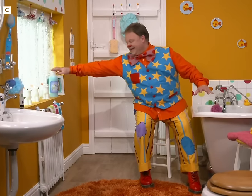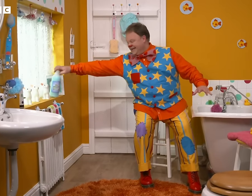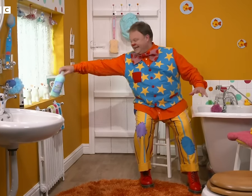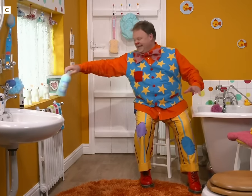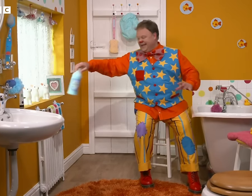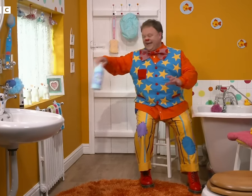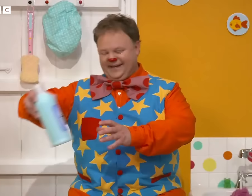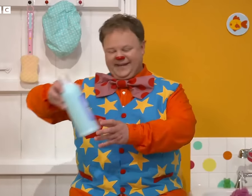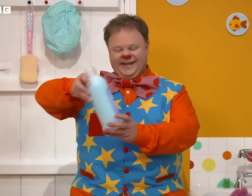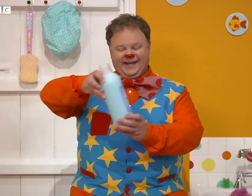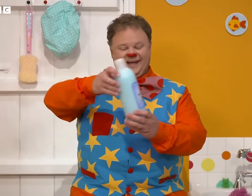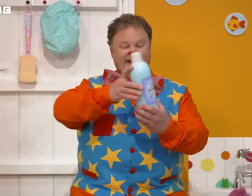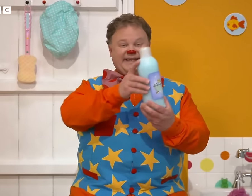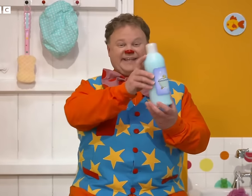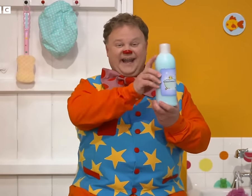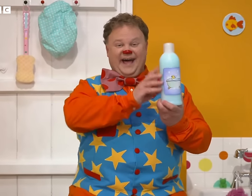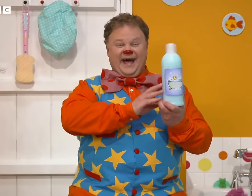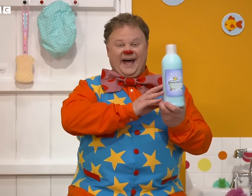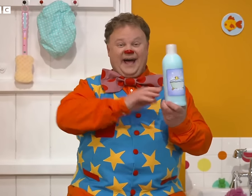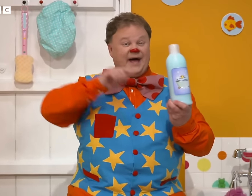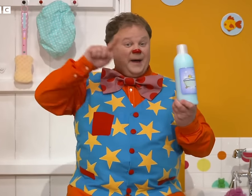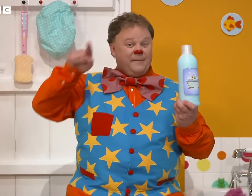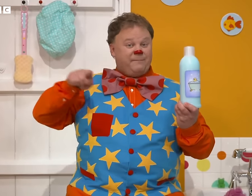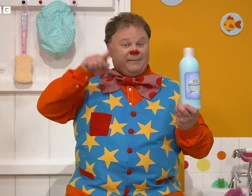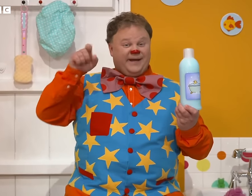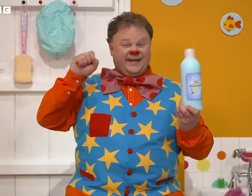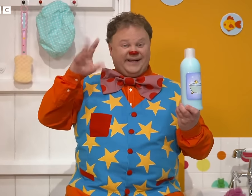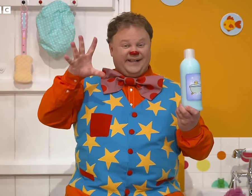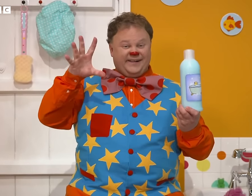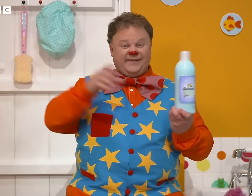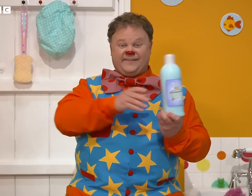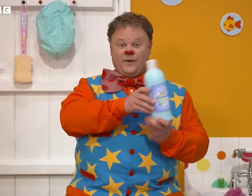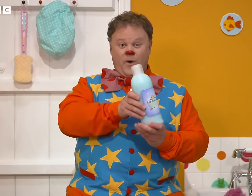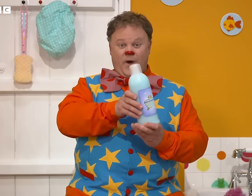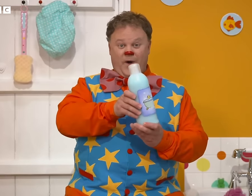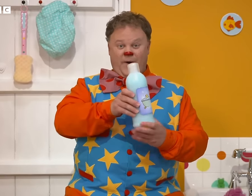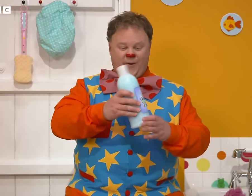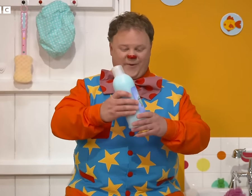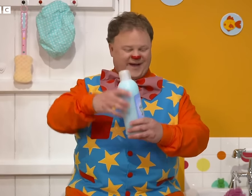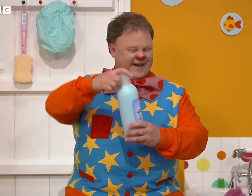that, Mr. Tumble? Ta-da! Bubbles! Woohoo!